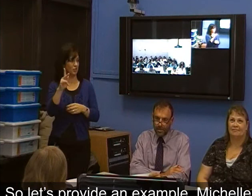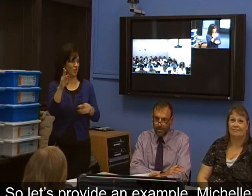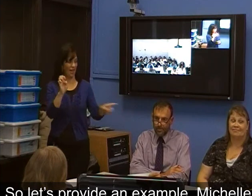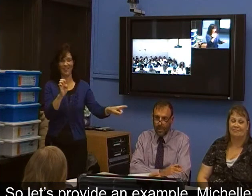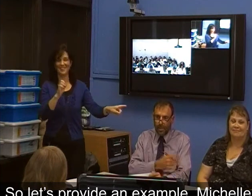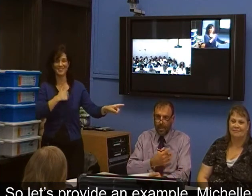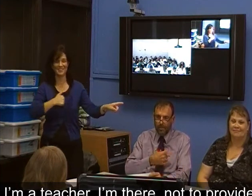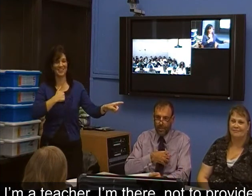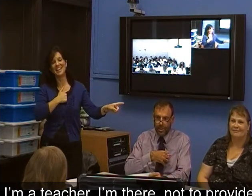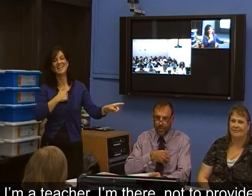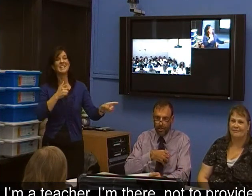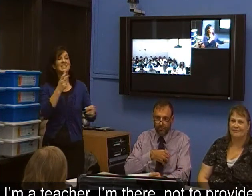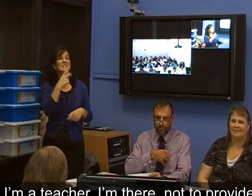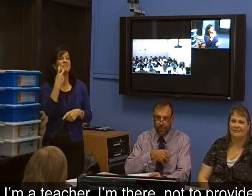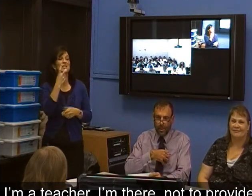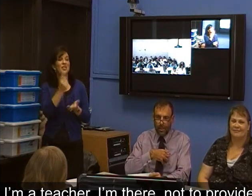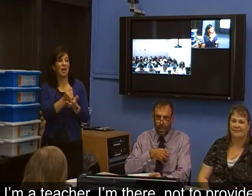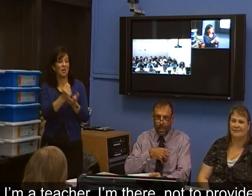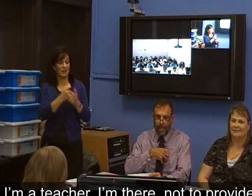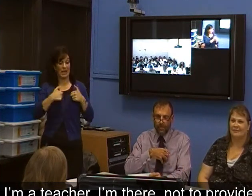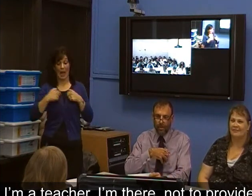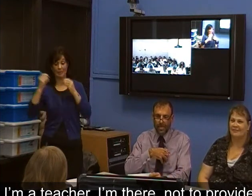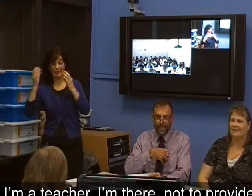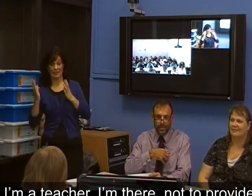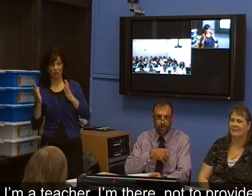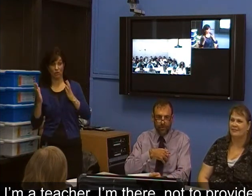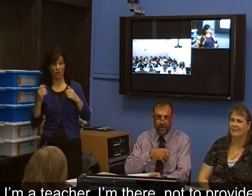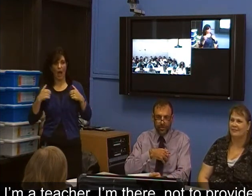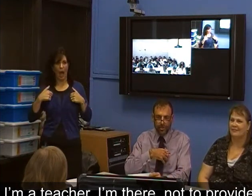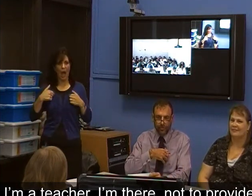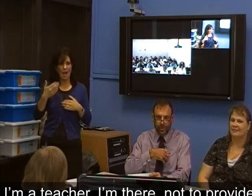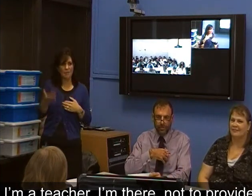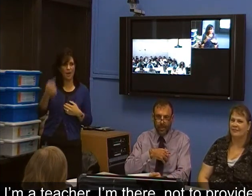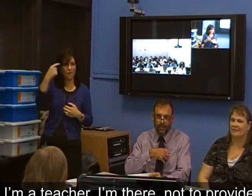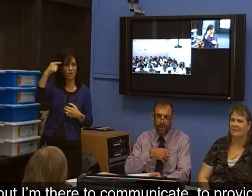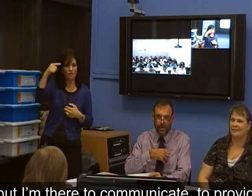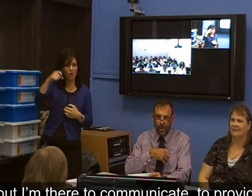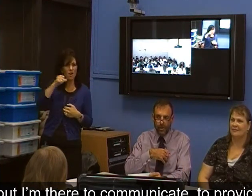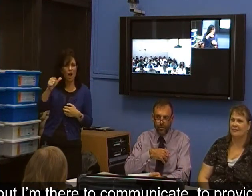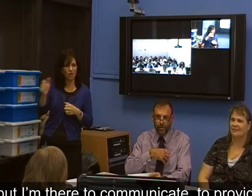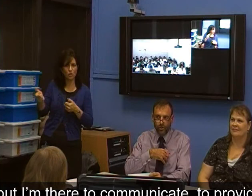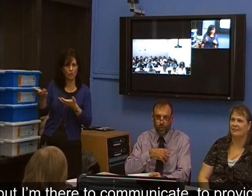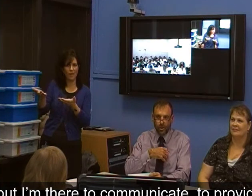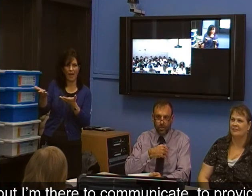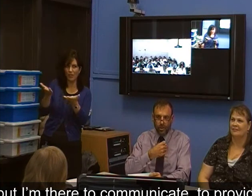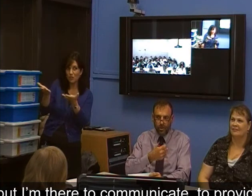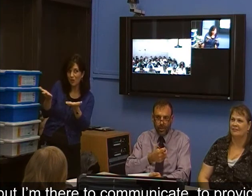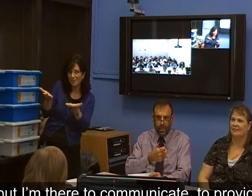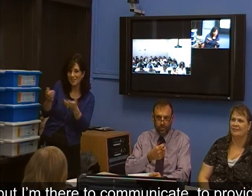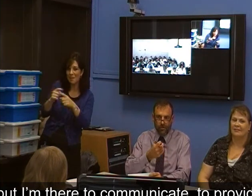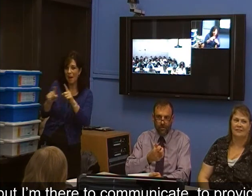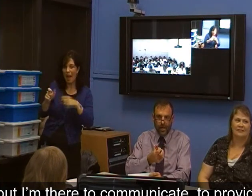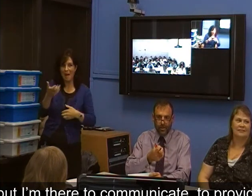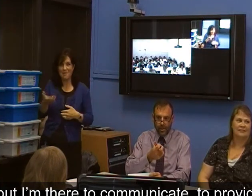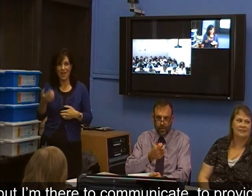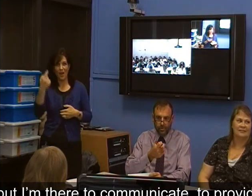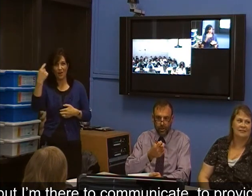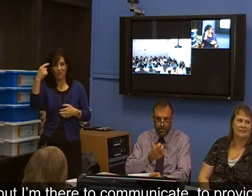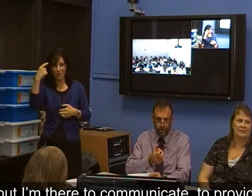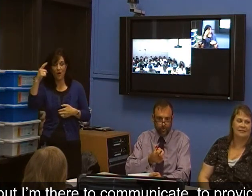therapist. I'm a teacher. I'm there not to provide the service, but I'm there to communicate, provide